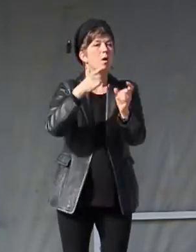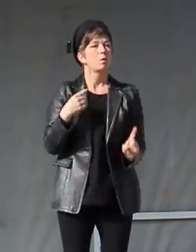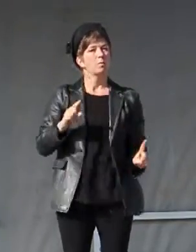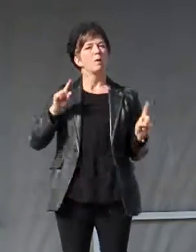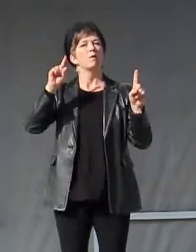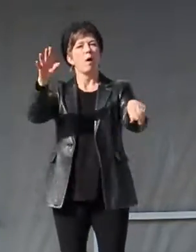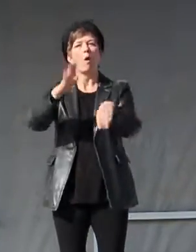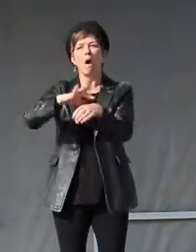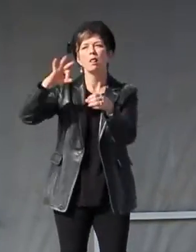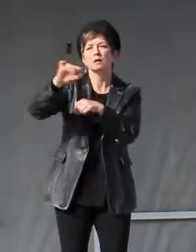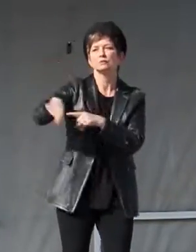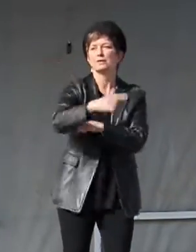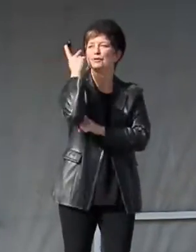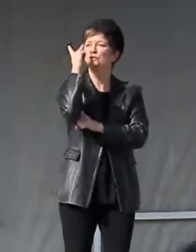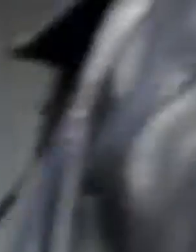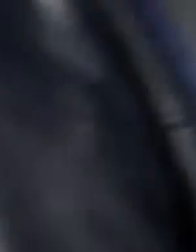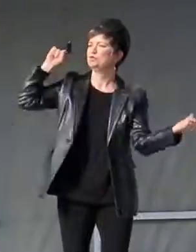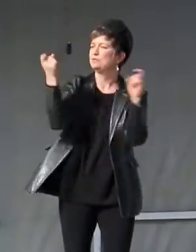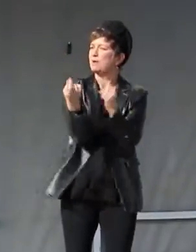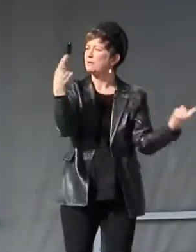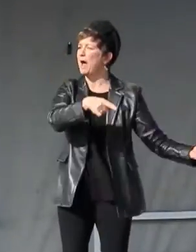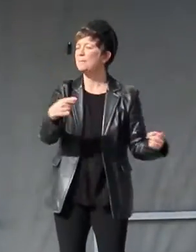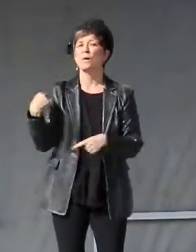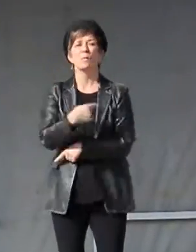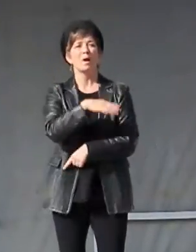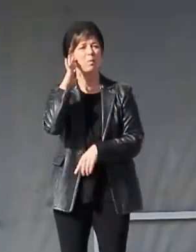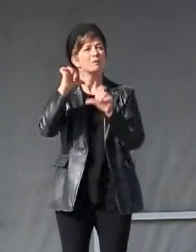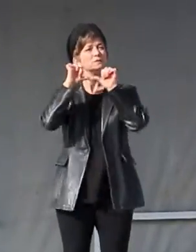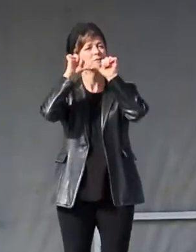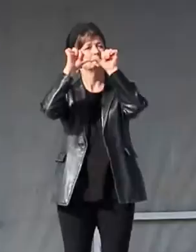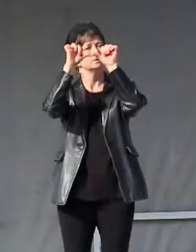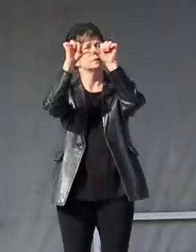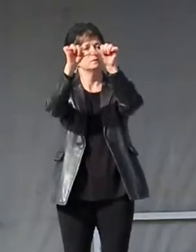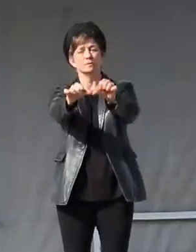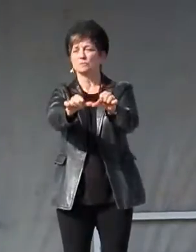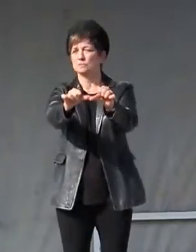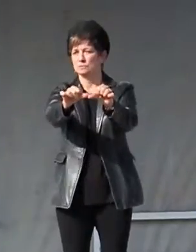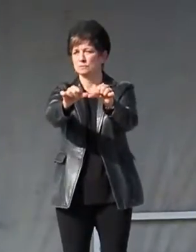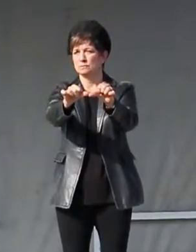polls to see change happen. We will continue our fight.